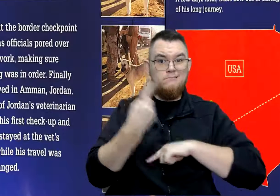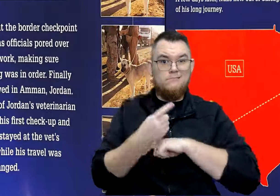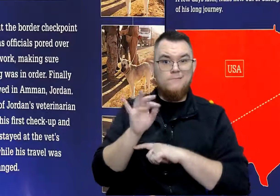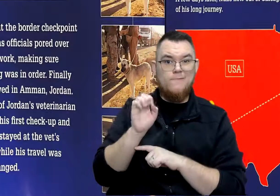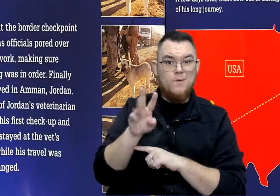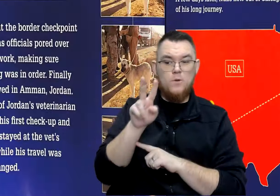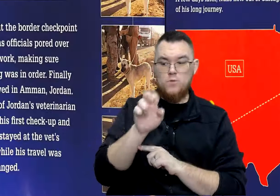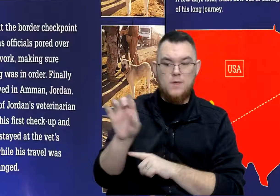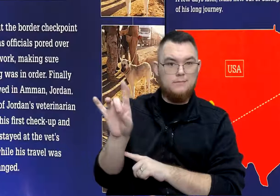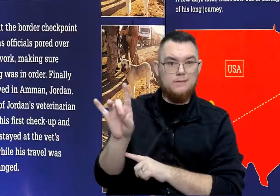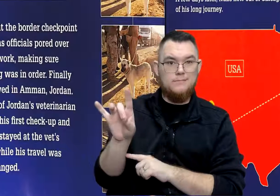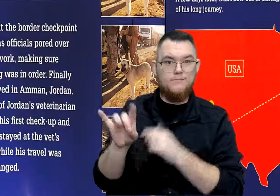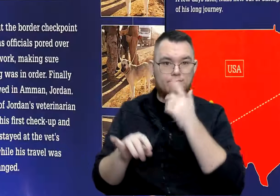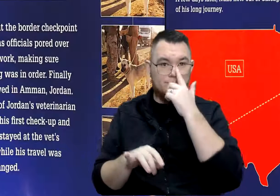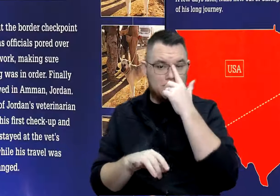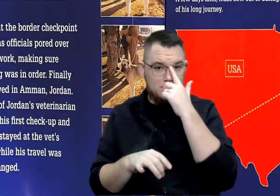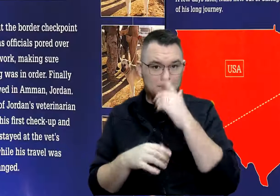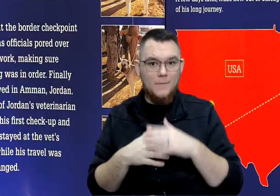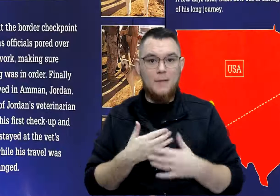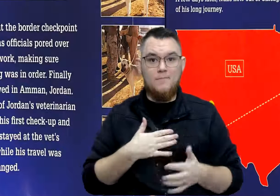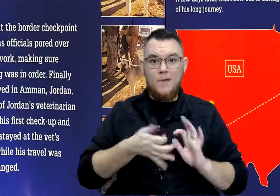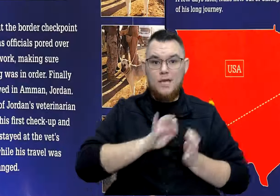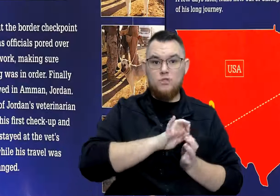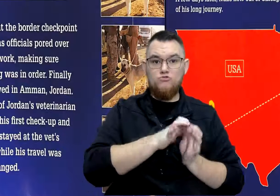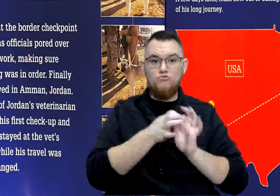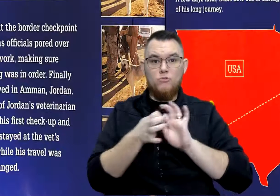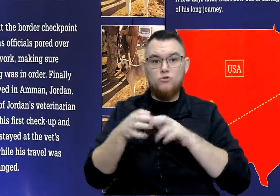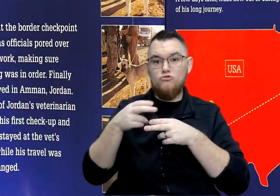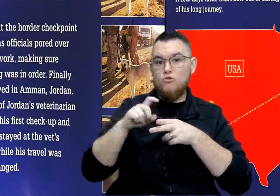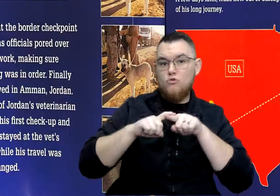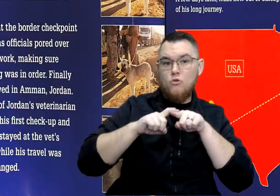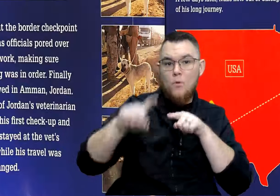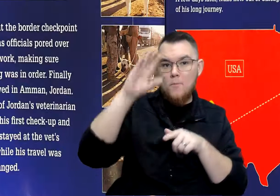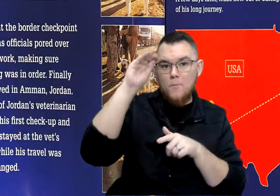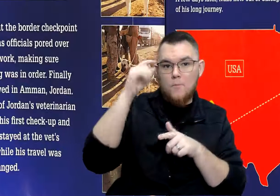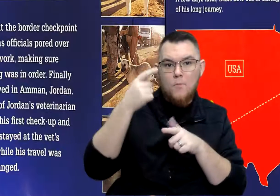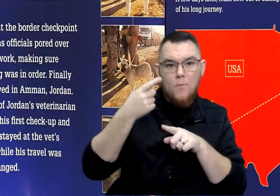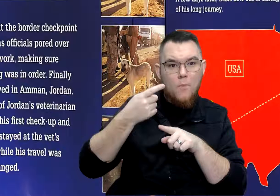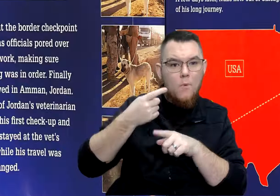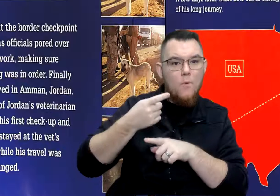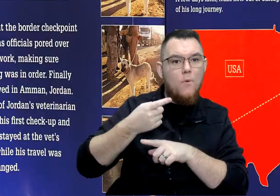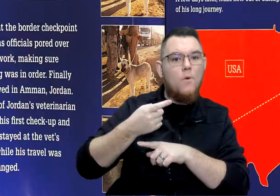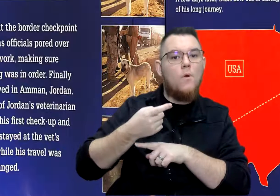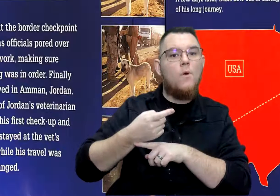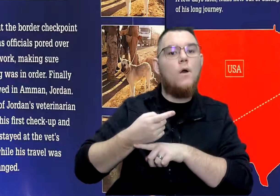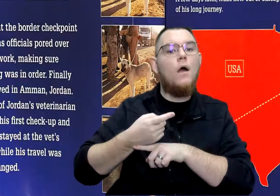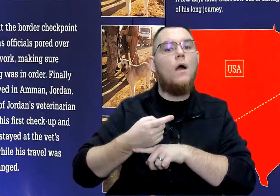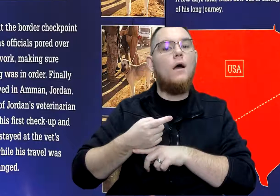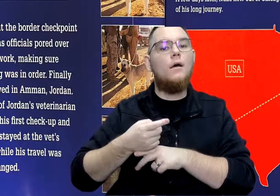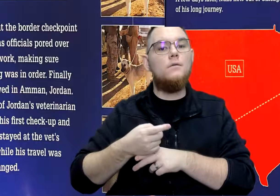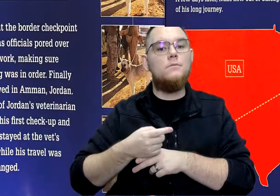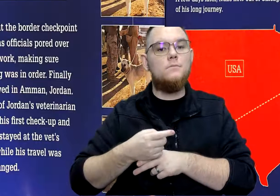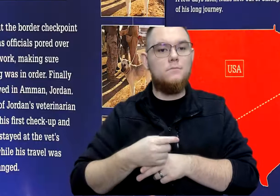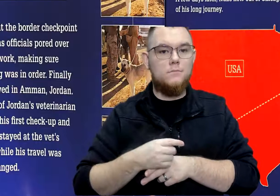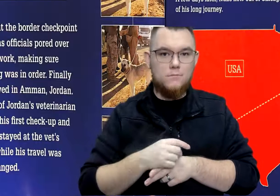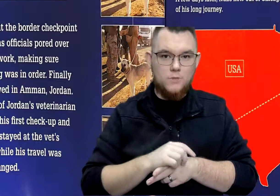2008. I had my interpreter call his brother every 30 minutes. I wanted to know when Nubs was headed out, on